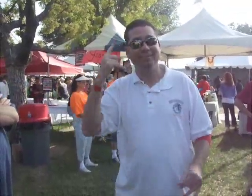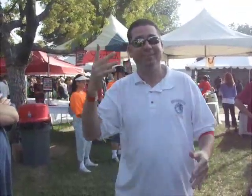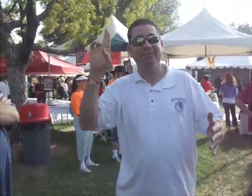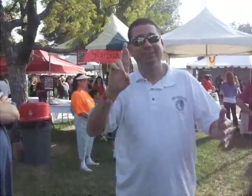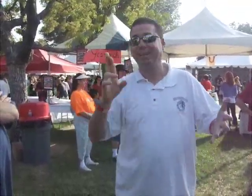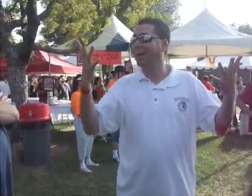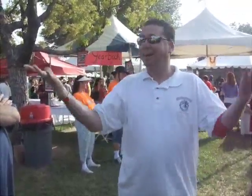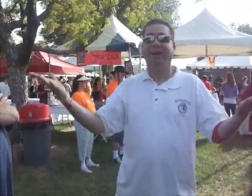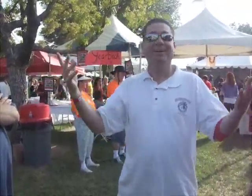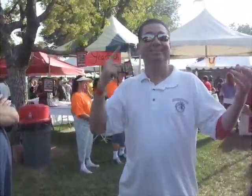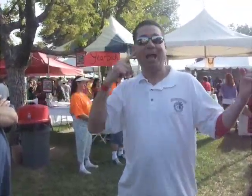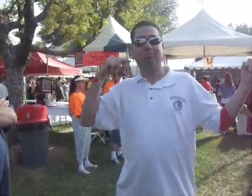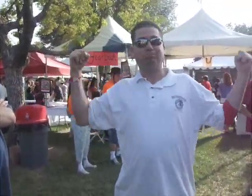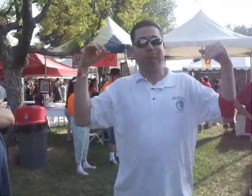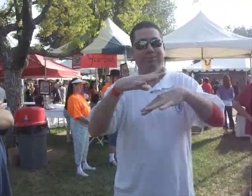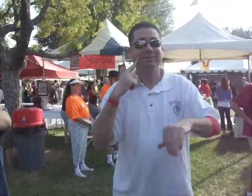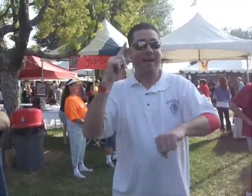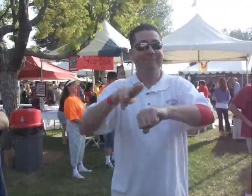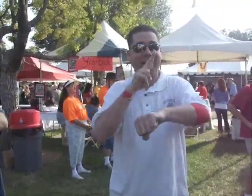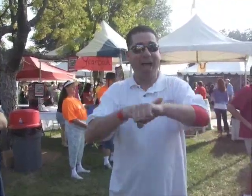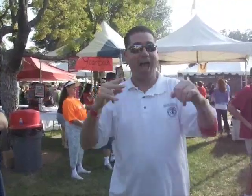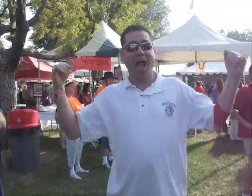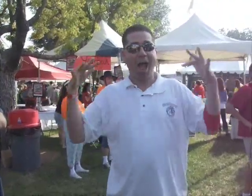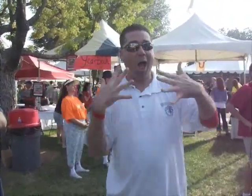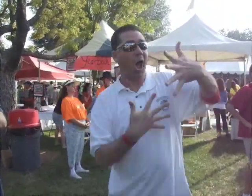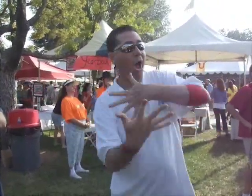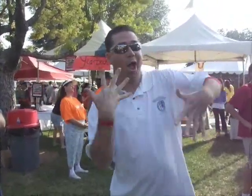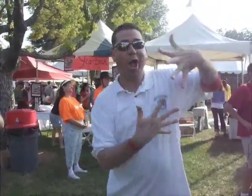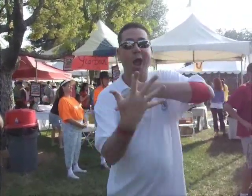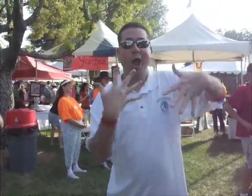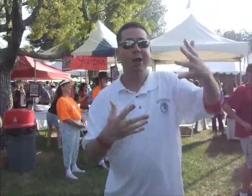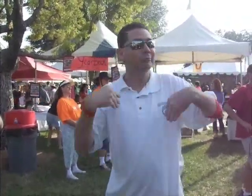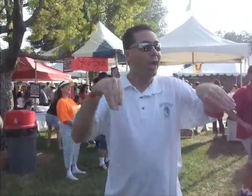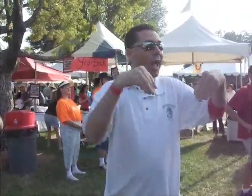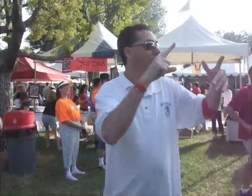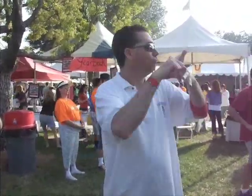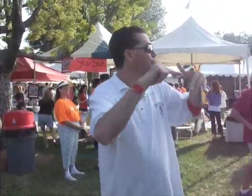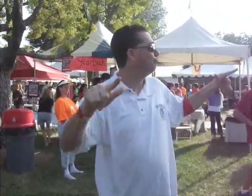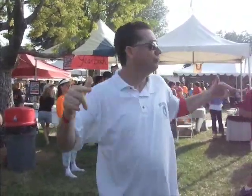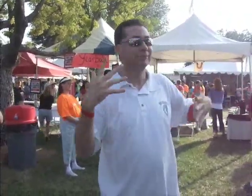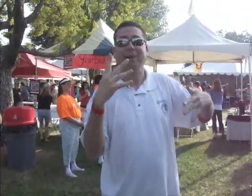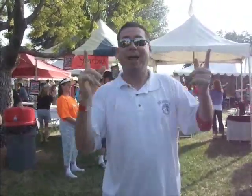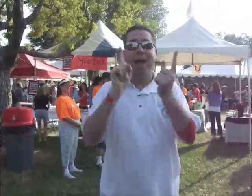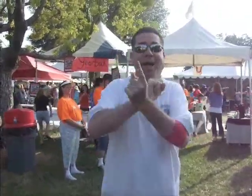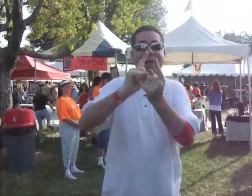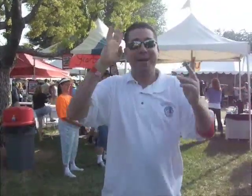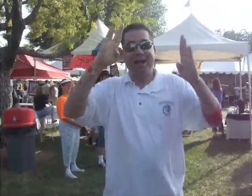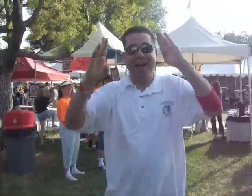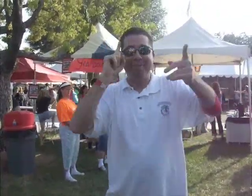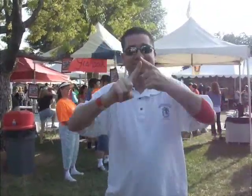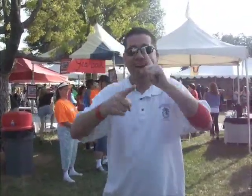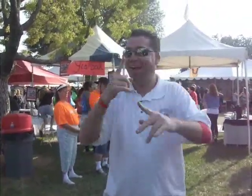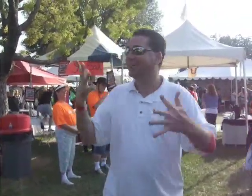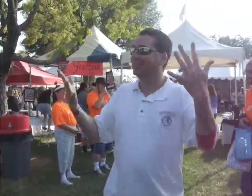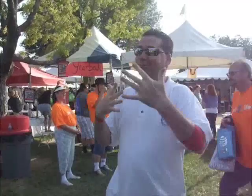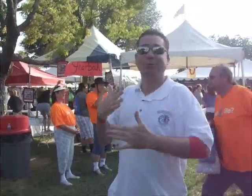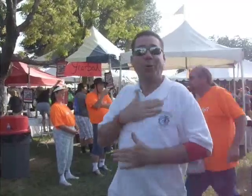Oh, I don't know. Oh. Oh, no. Oh, Oh,